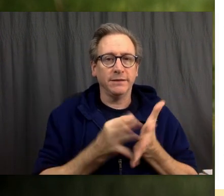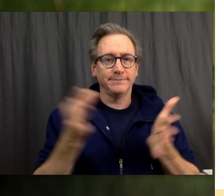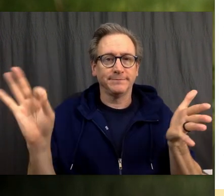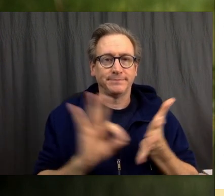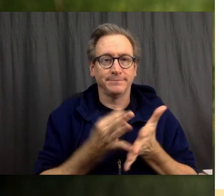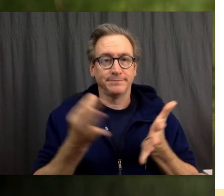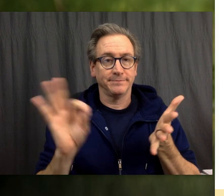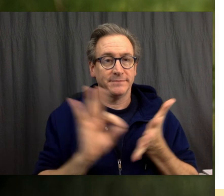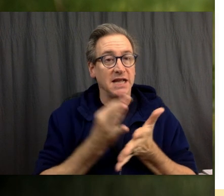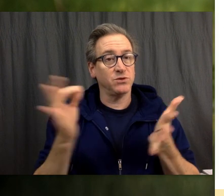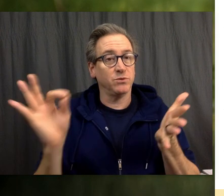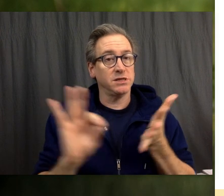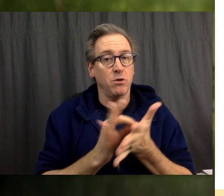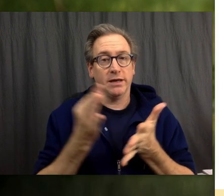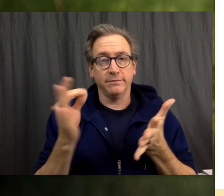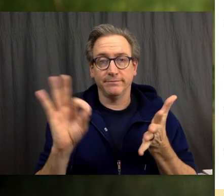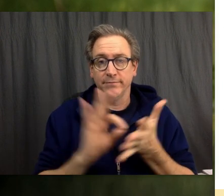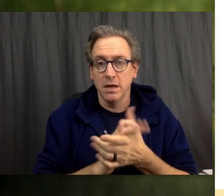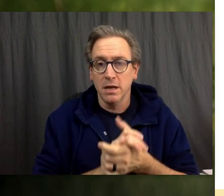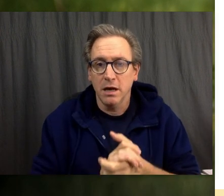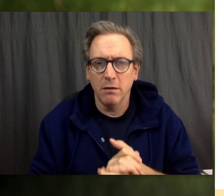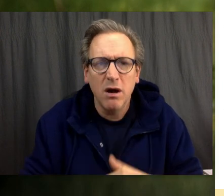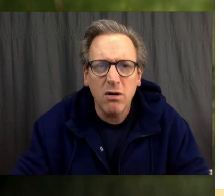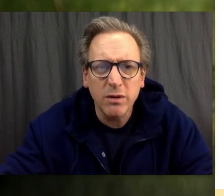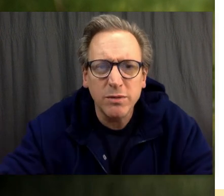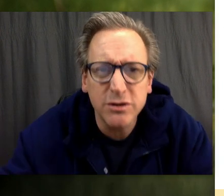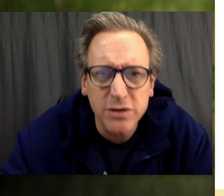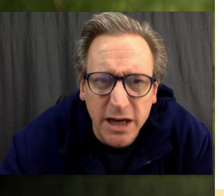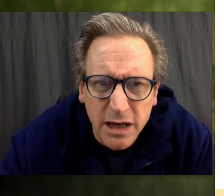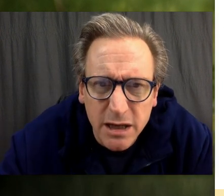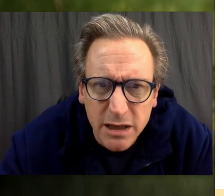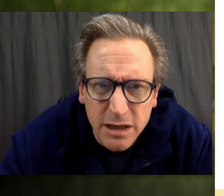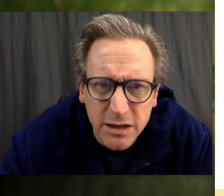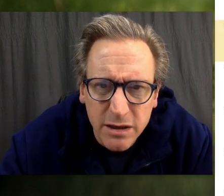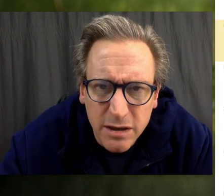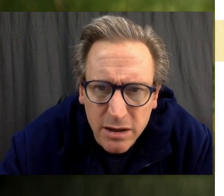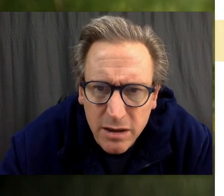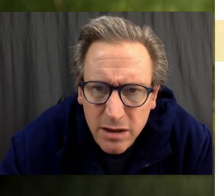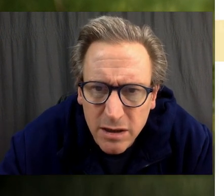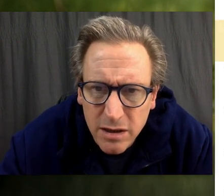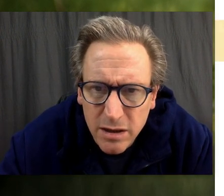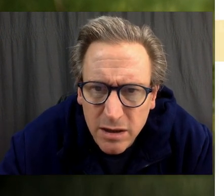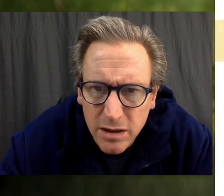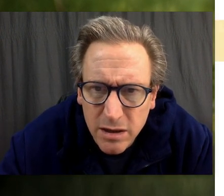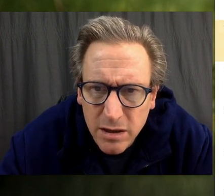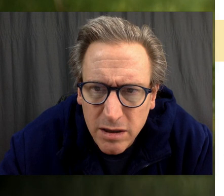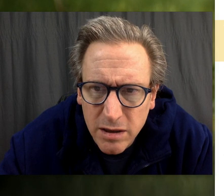sewing, next one sewing. Oh, that was interesting.